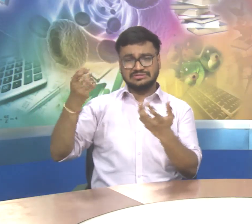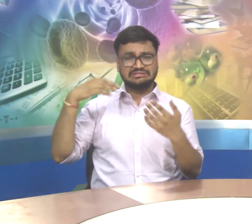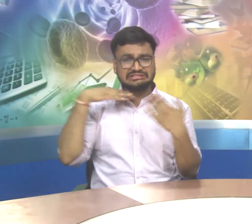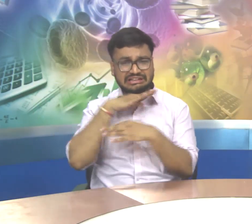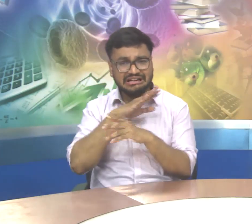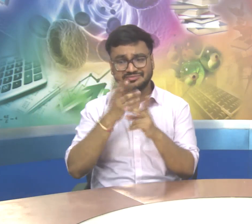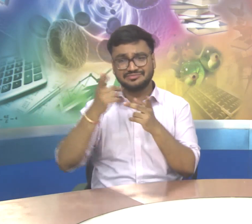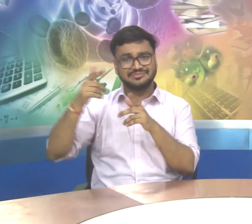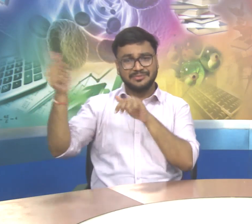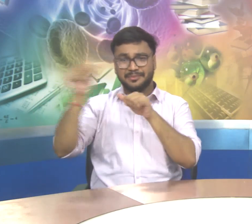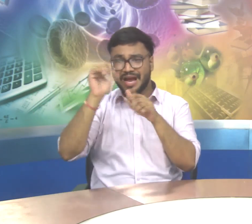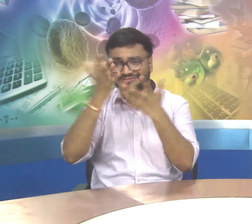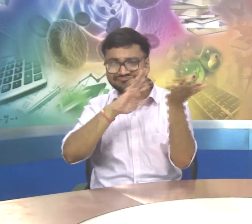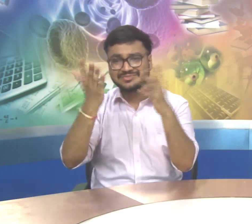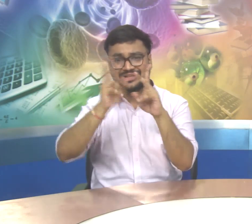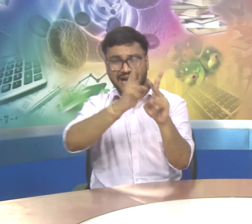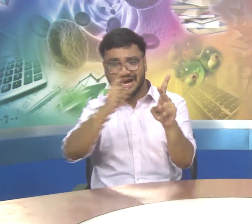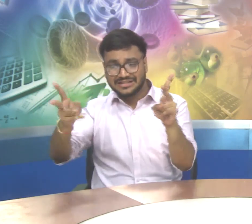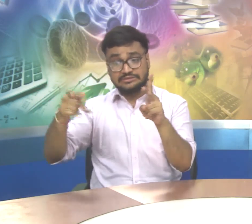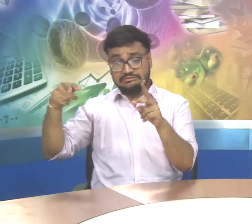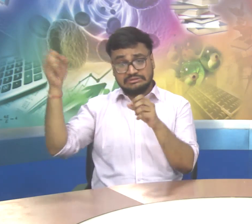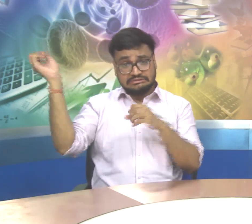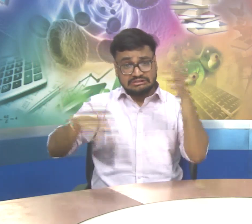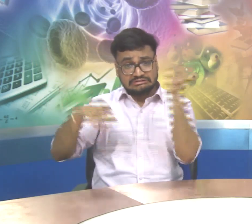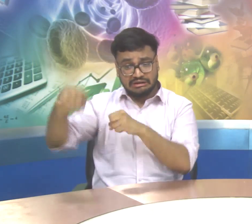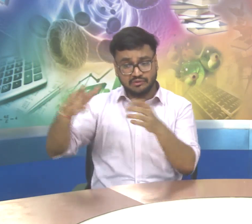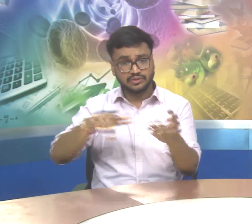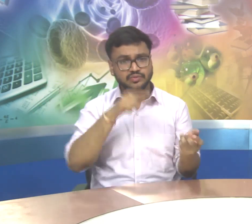provide human substances for survival,